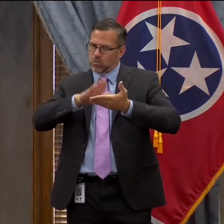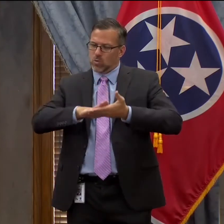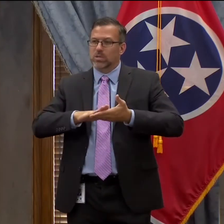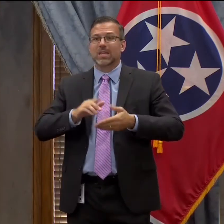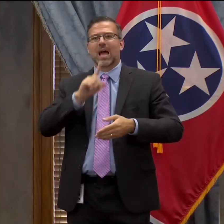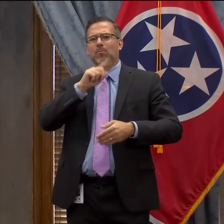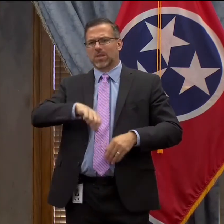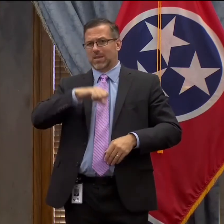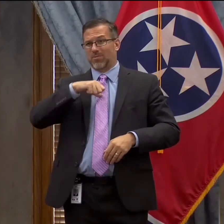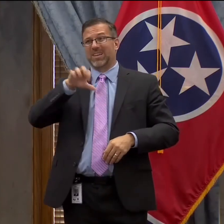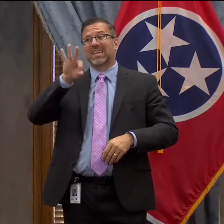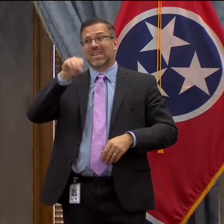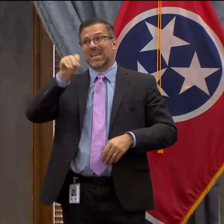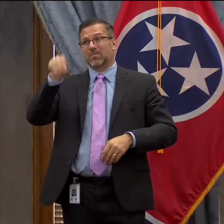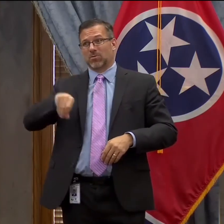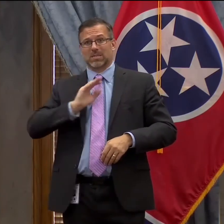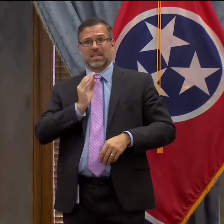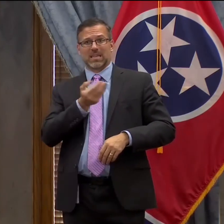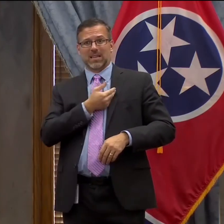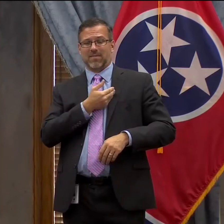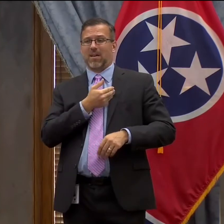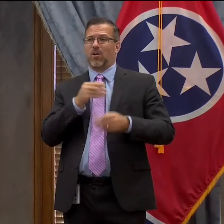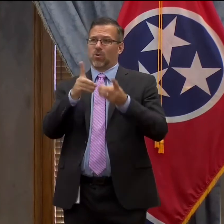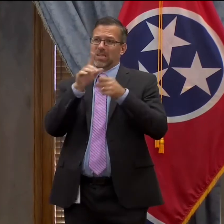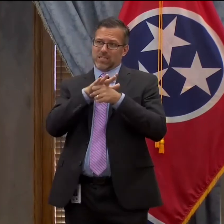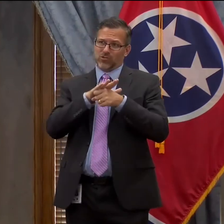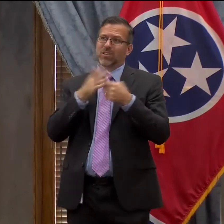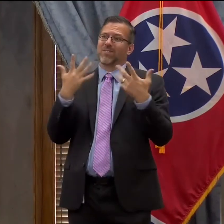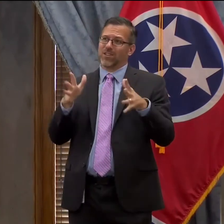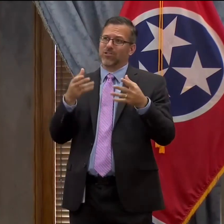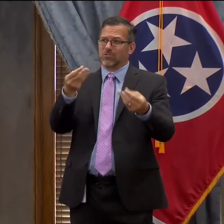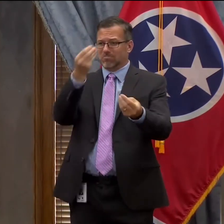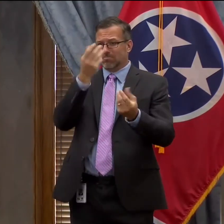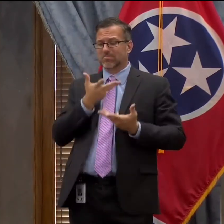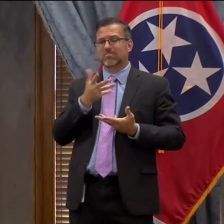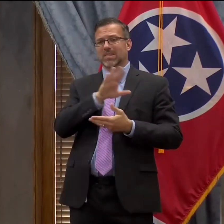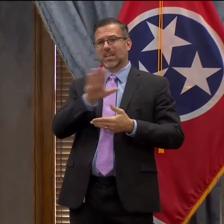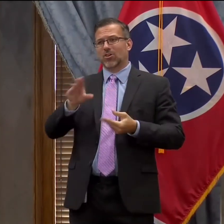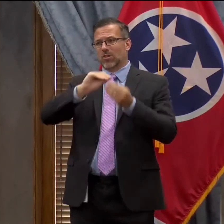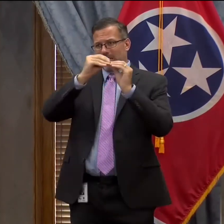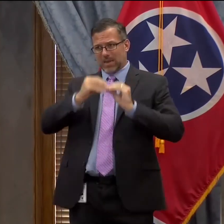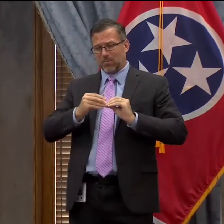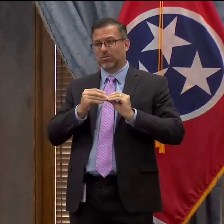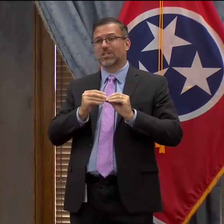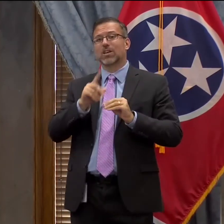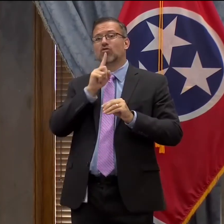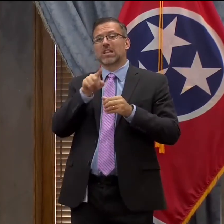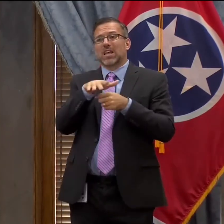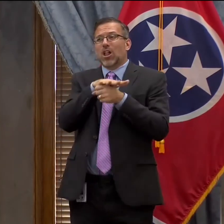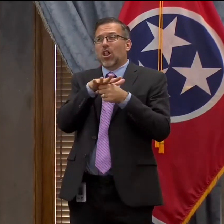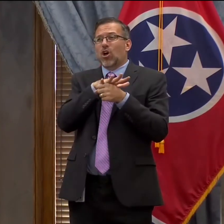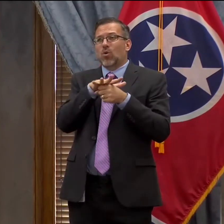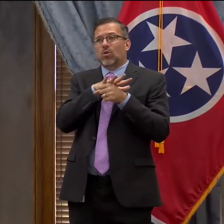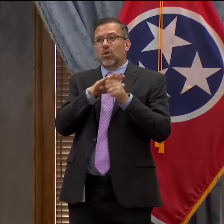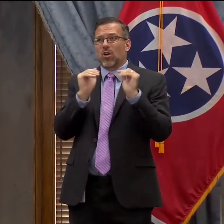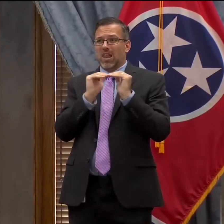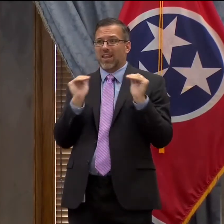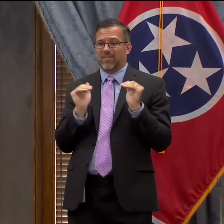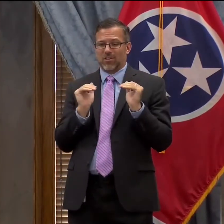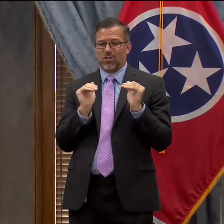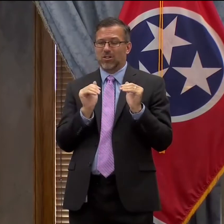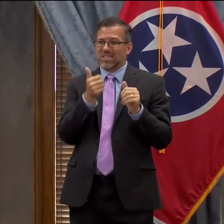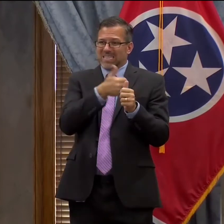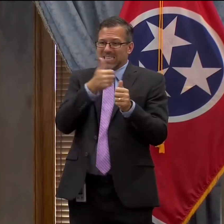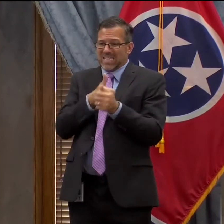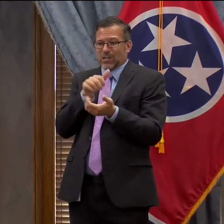really proud that 90% of our districts have submitted district-level data, and certainly what we've seen is at the local level, as local school districts